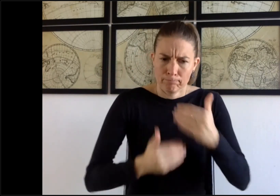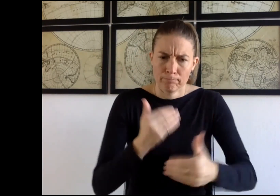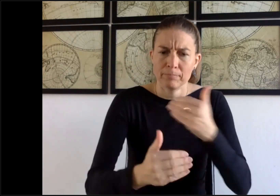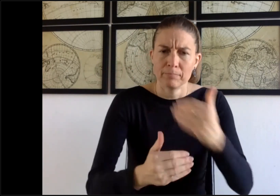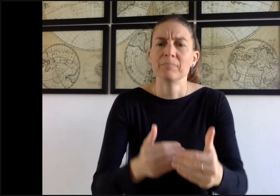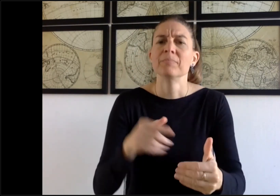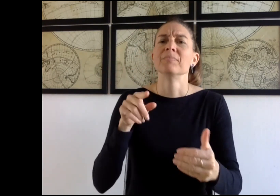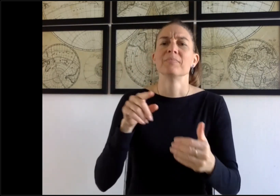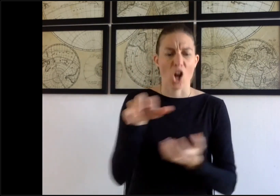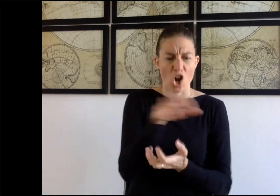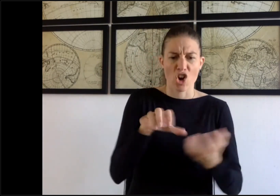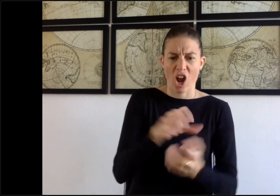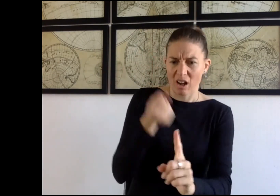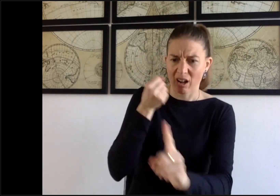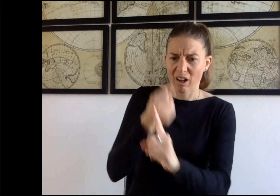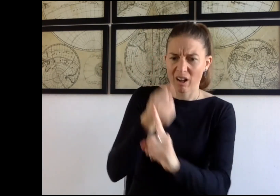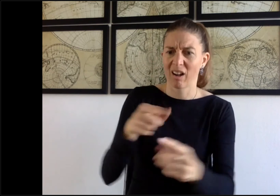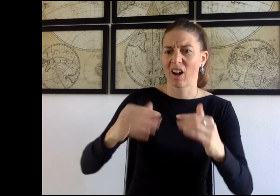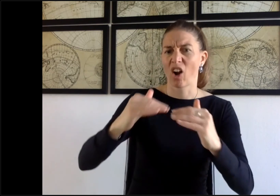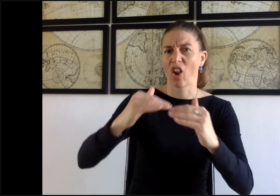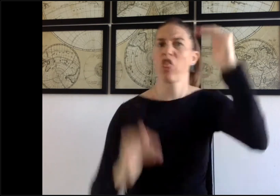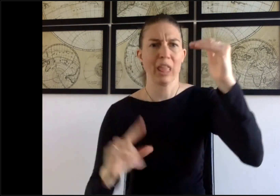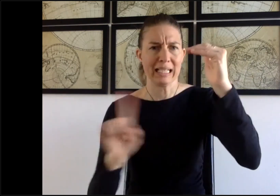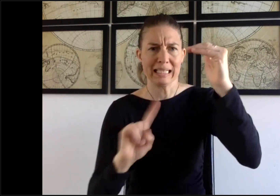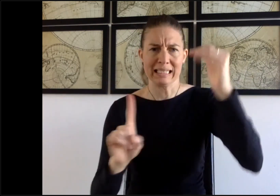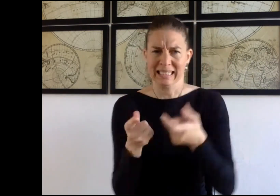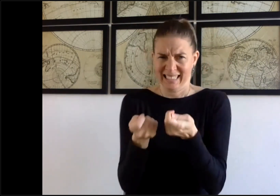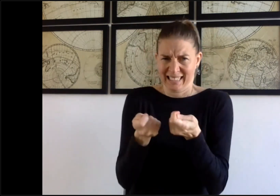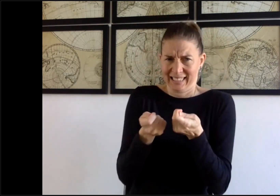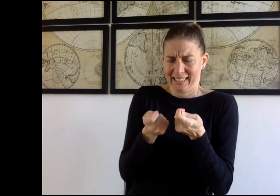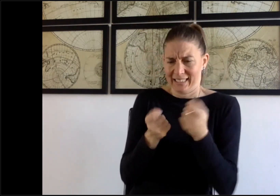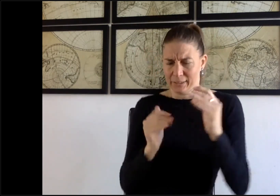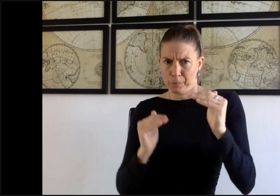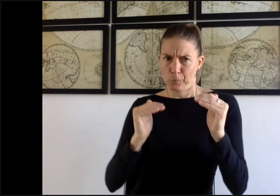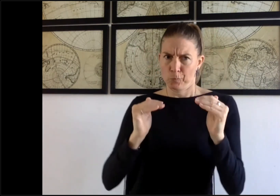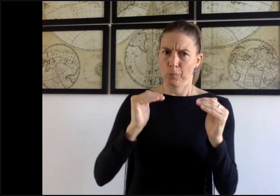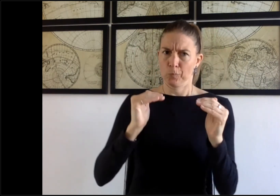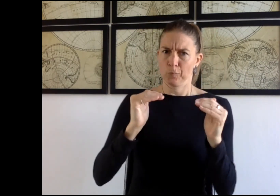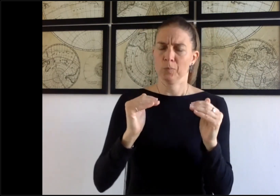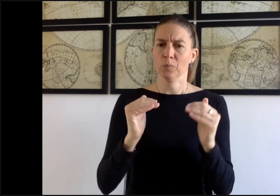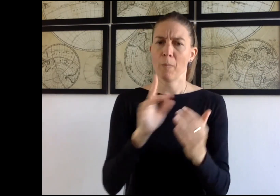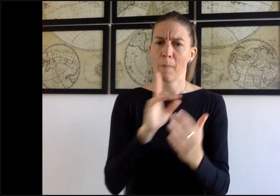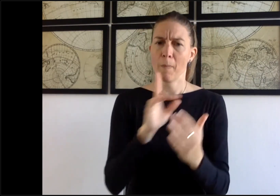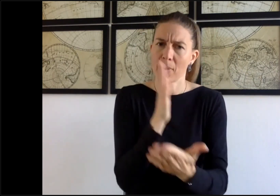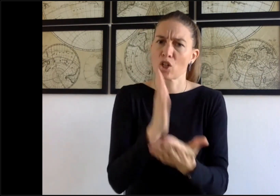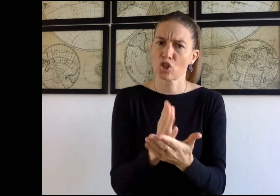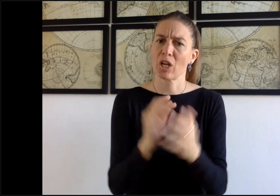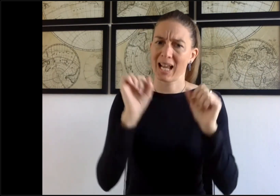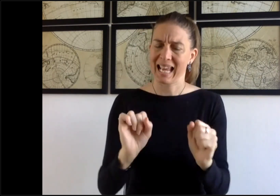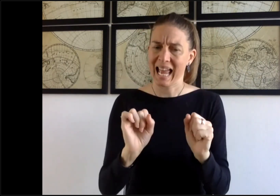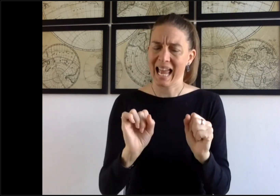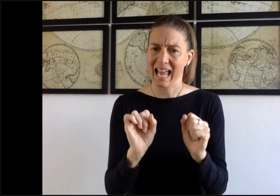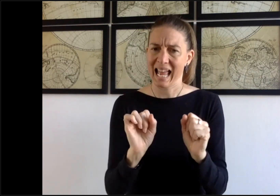the crisis. I don't want to take too much time to name all of them, but just let me refer to some of